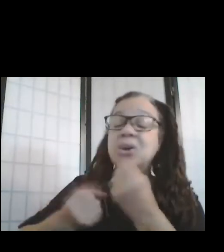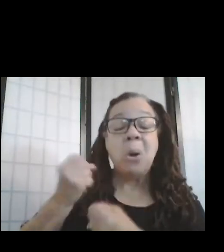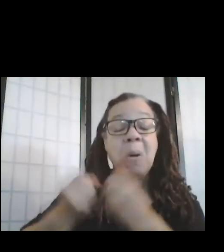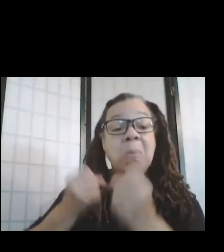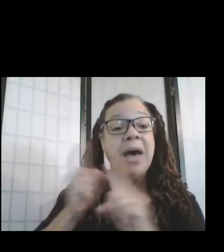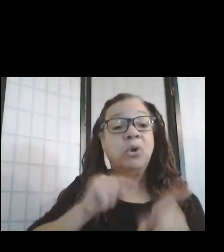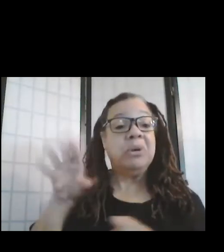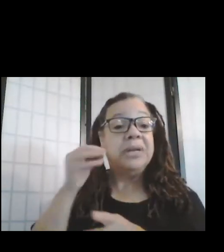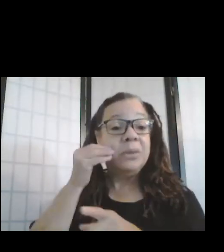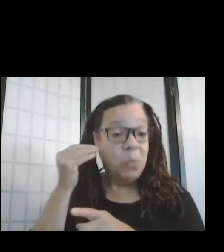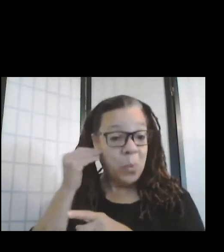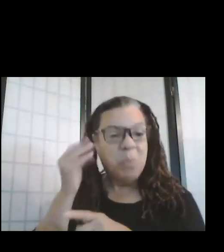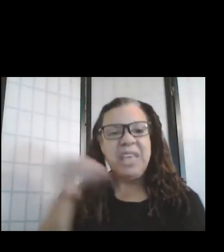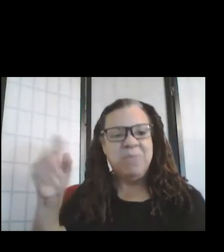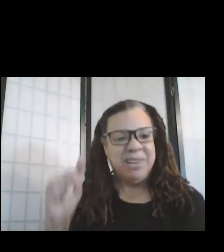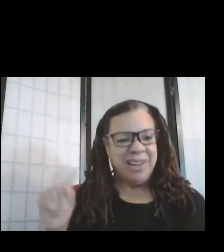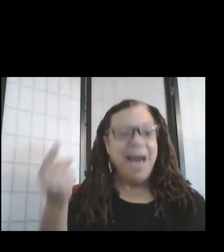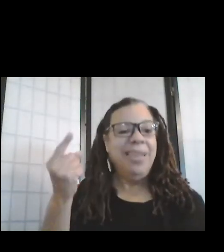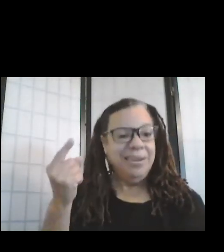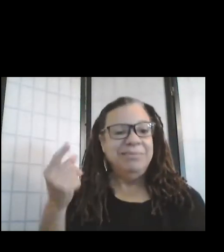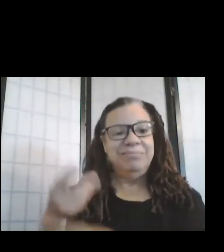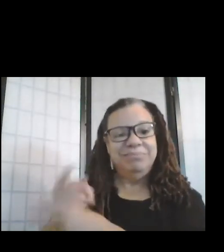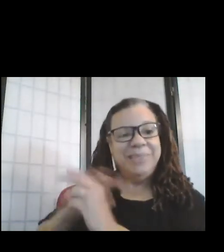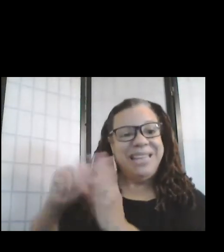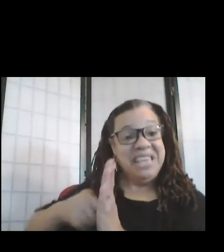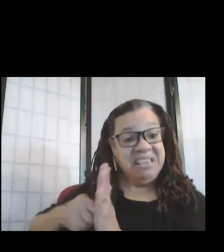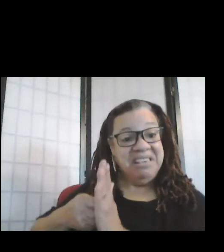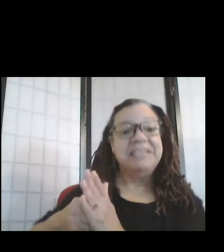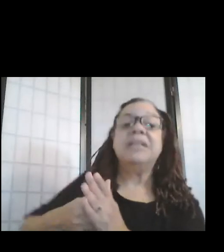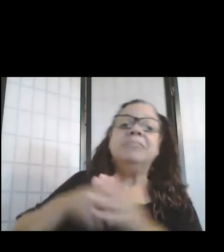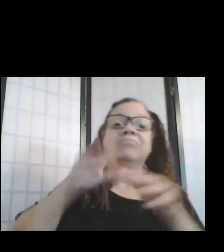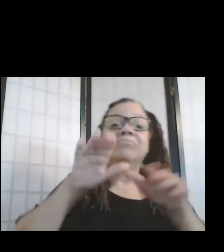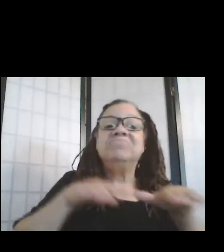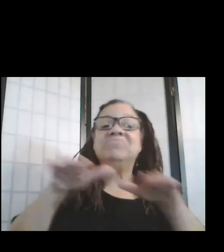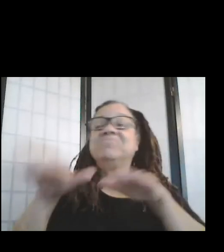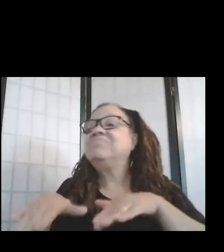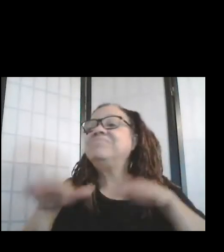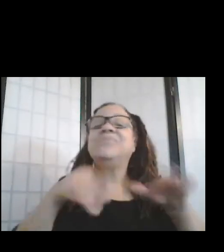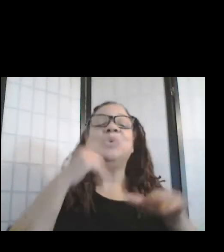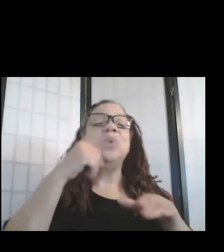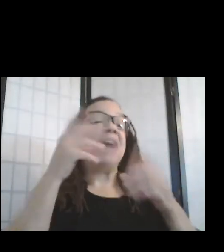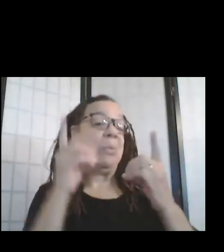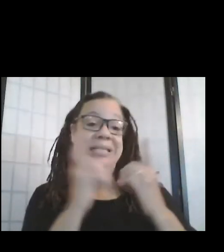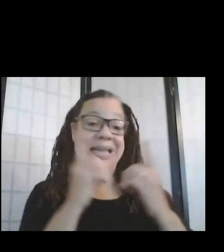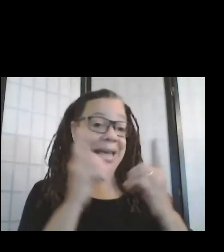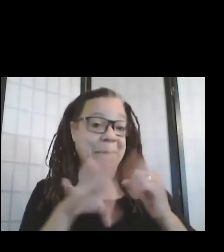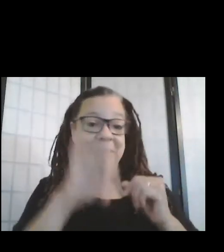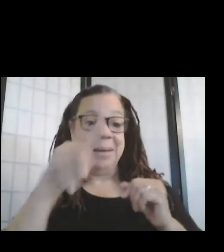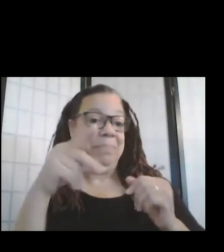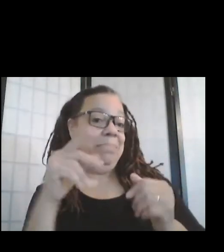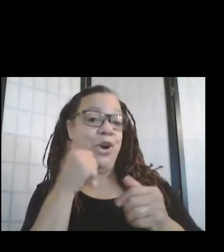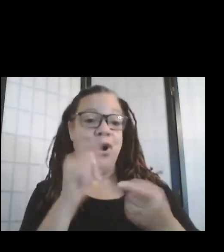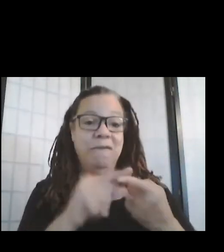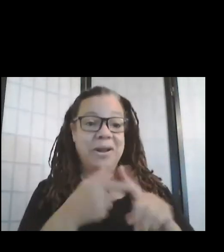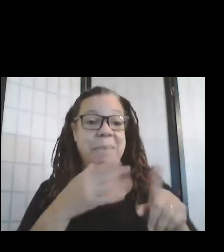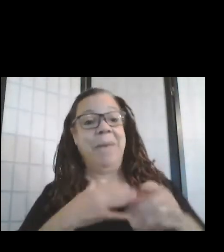his house, give him $1 and get the keys, then cruise over to pick up whomever I was dating at the time. By the